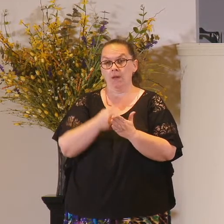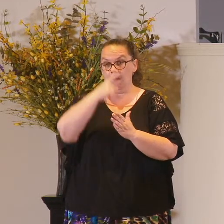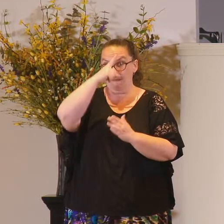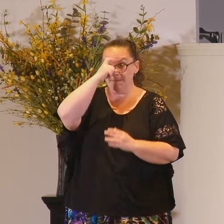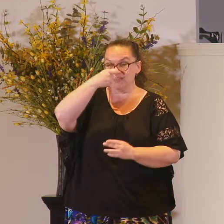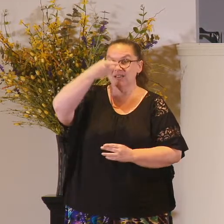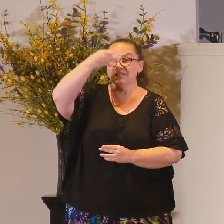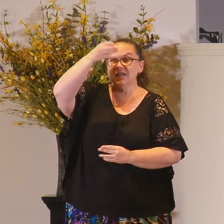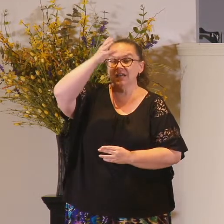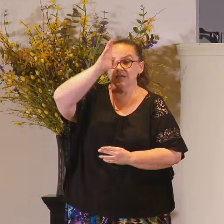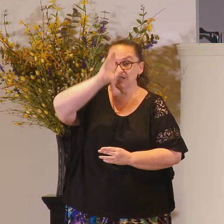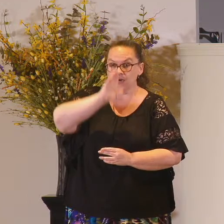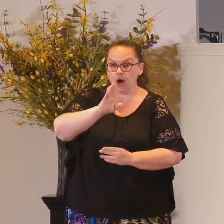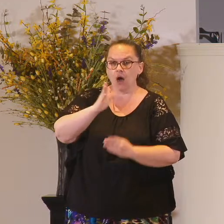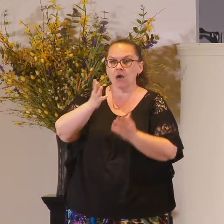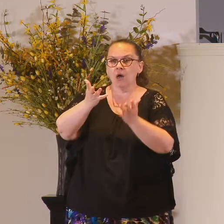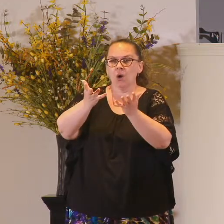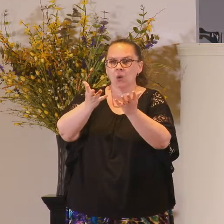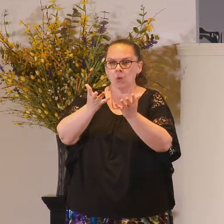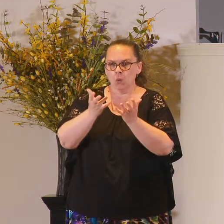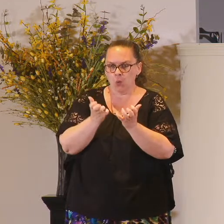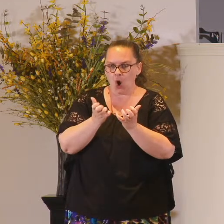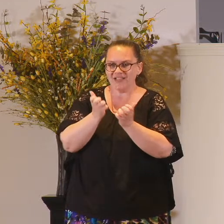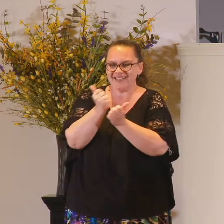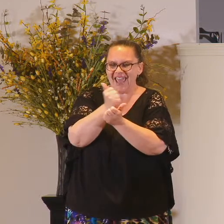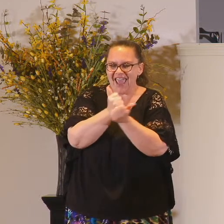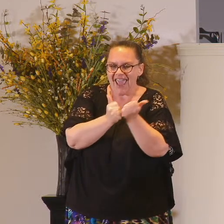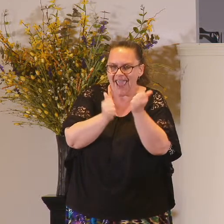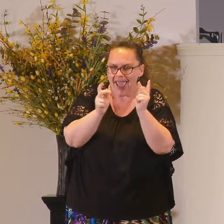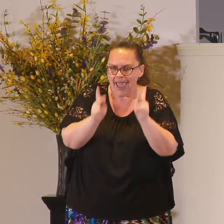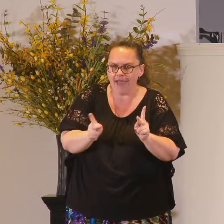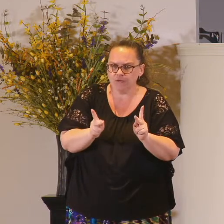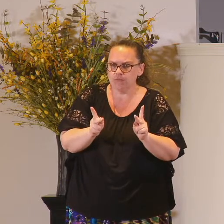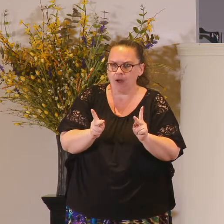because God wants everybody.